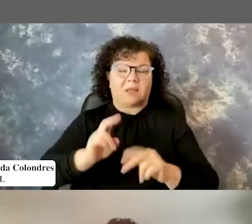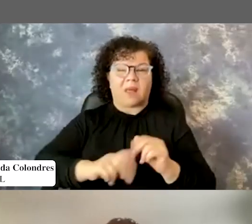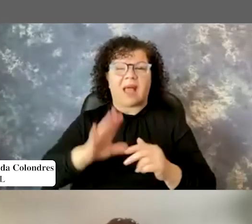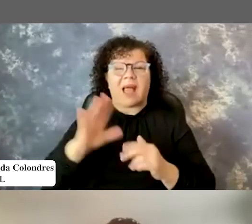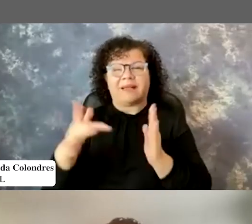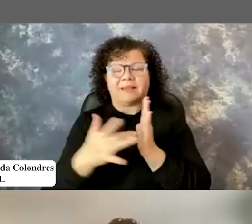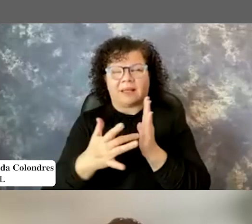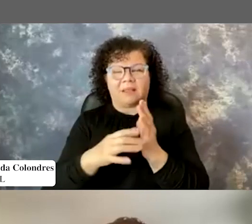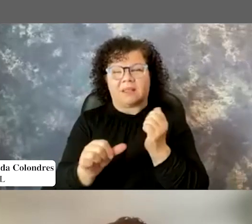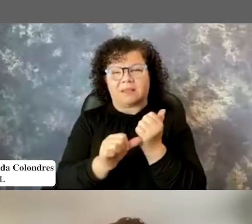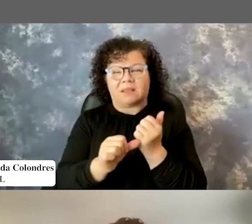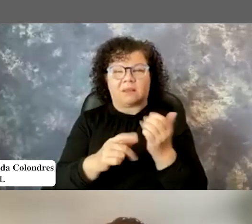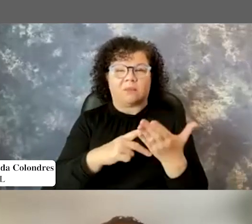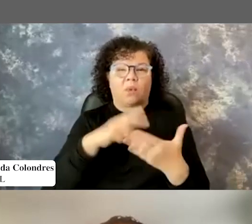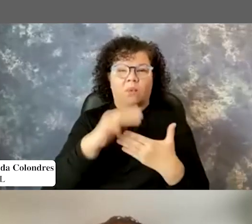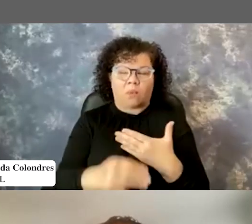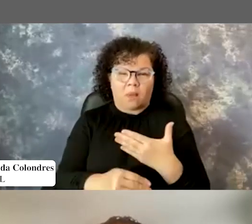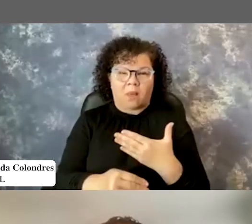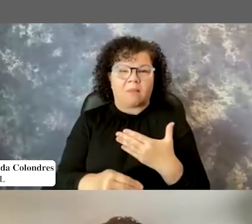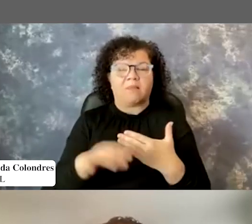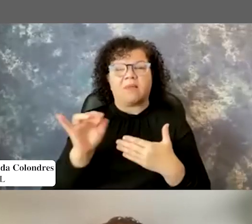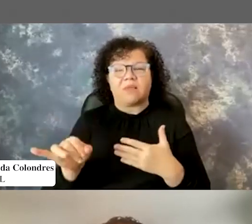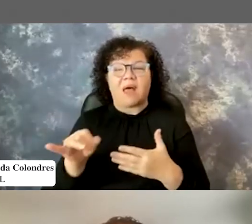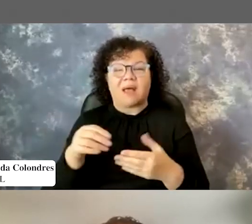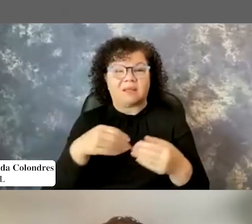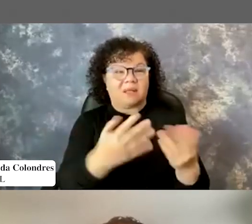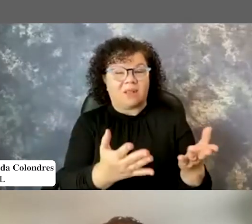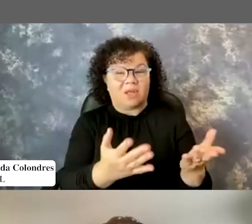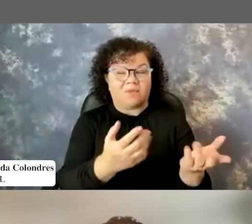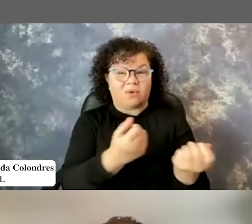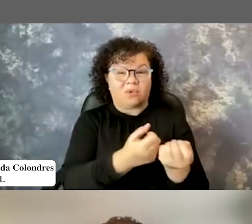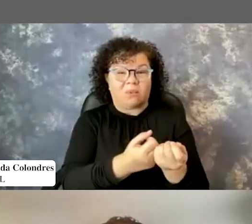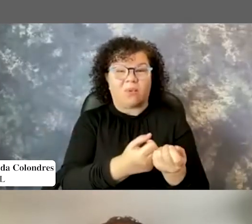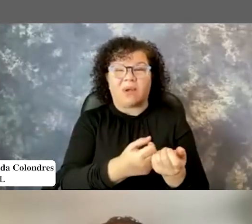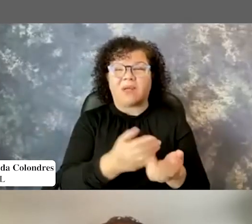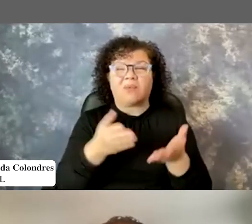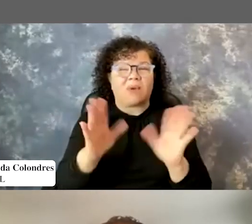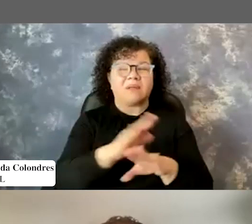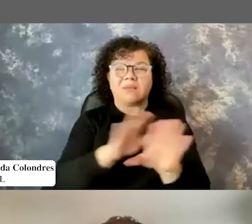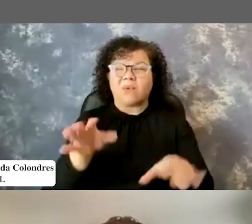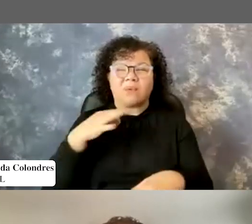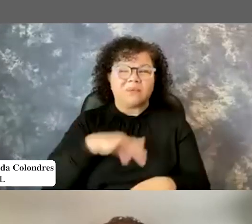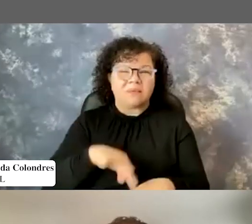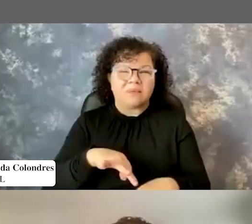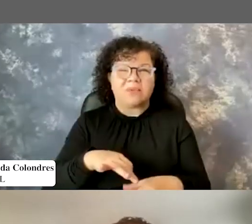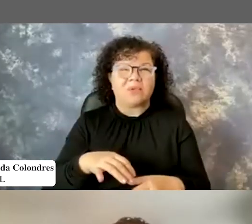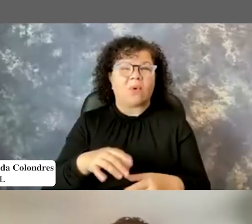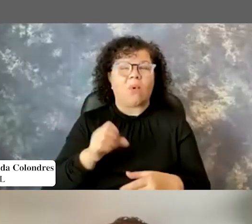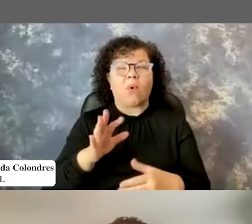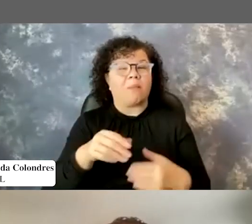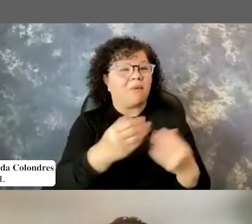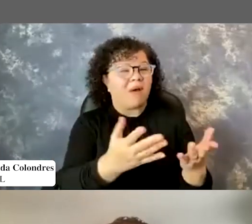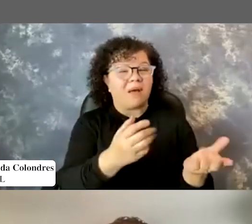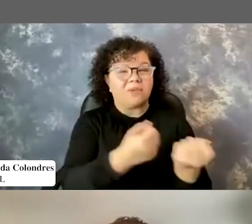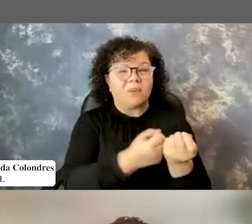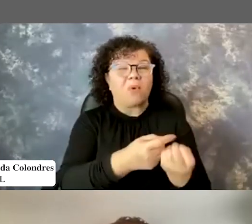assistance programs that deliver support in either unhelpful ways or deliver support that we thought we needed and didn't